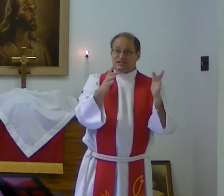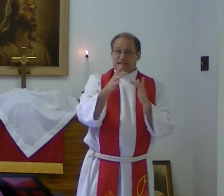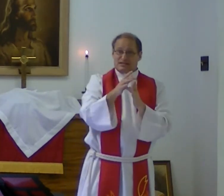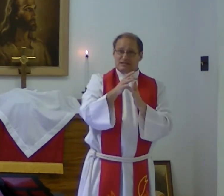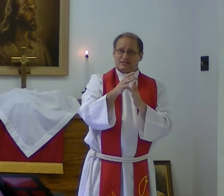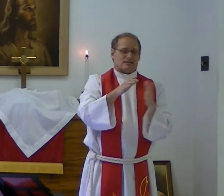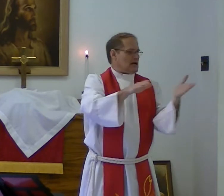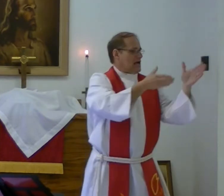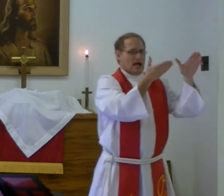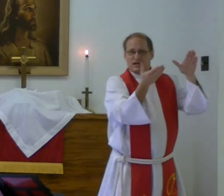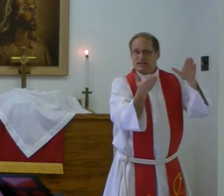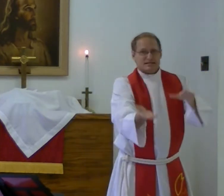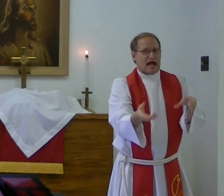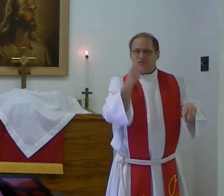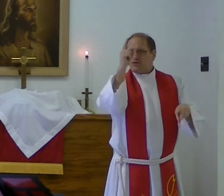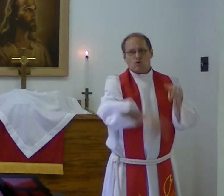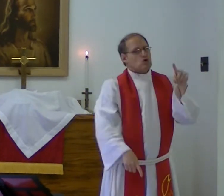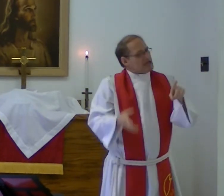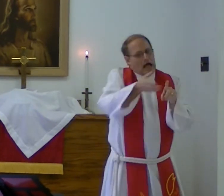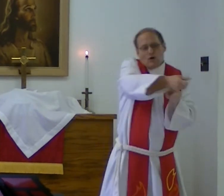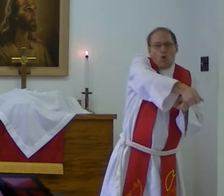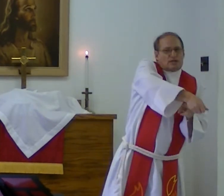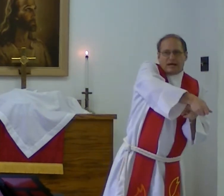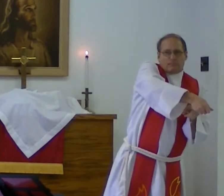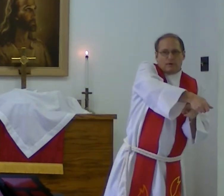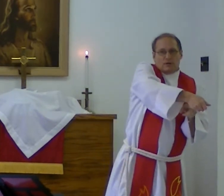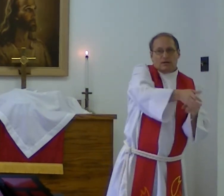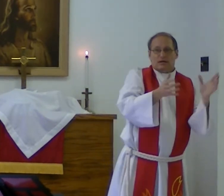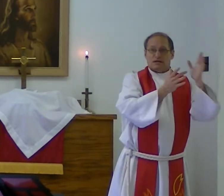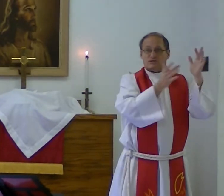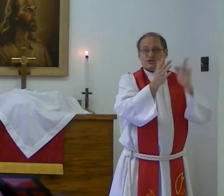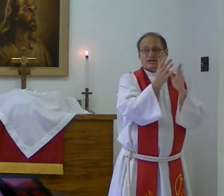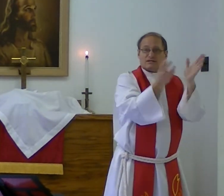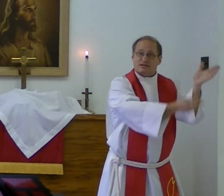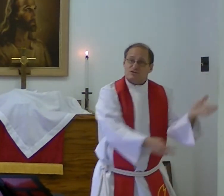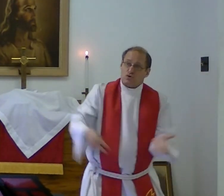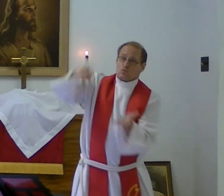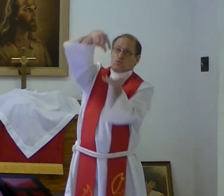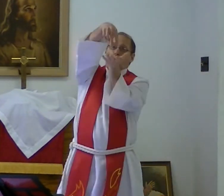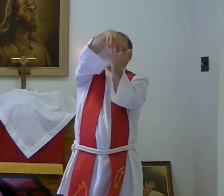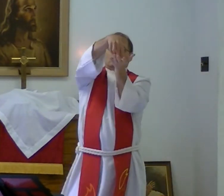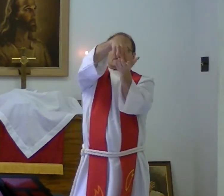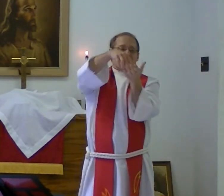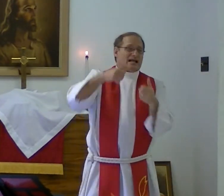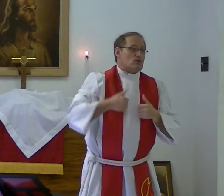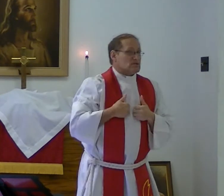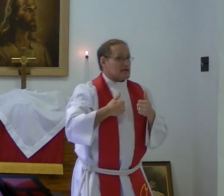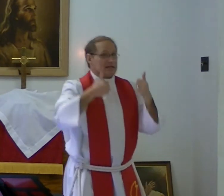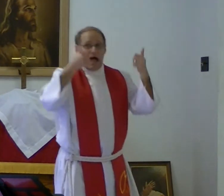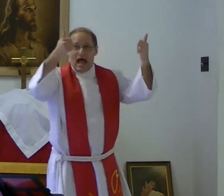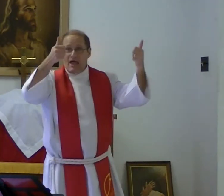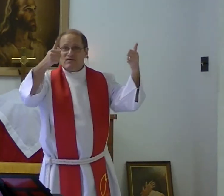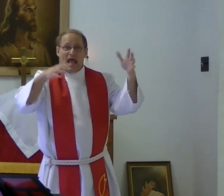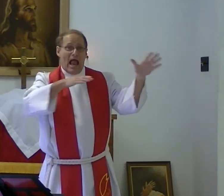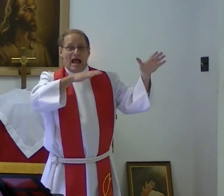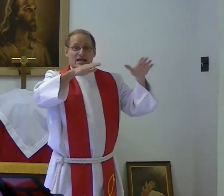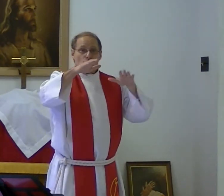Jesus. Death could not hold him. Jesus rose, and he was alive, and he